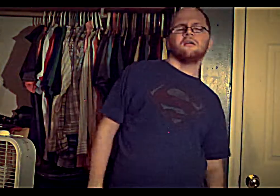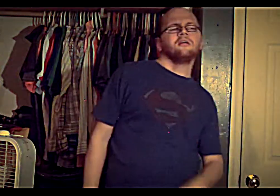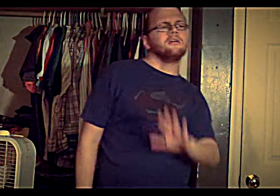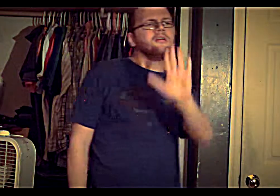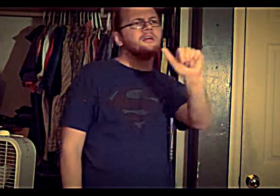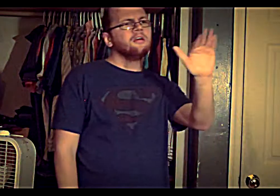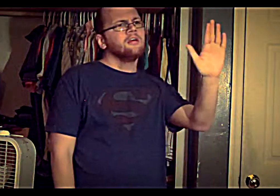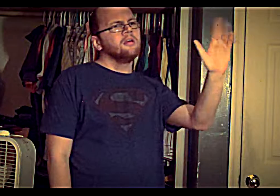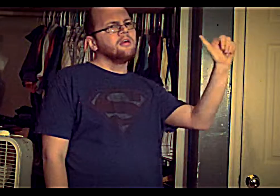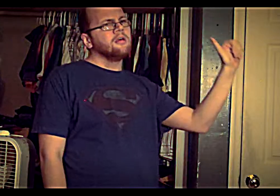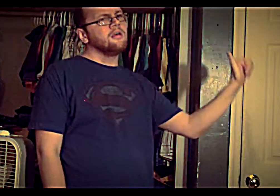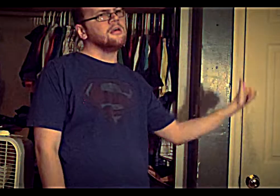bye, bye, bye,